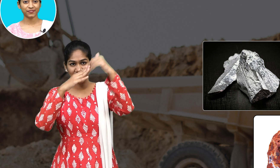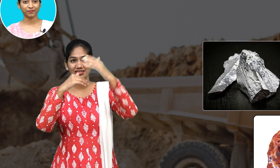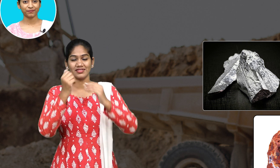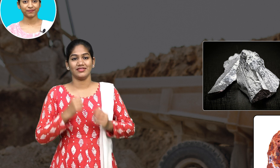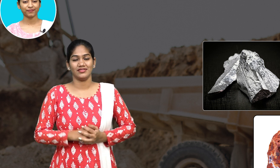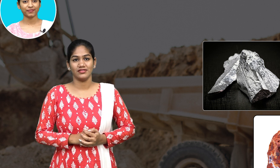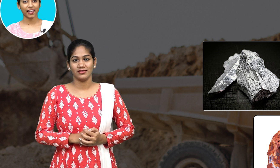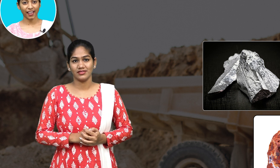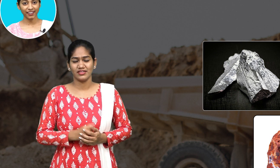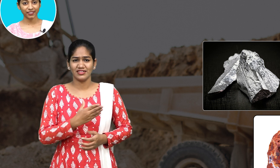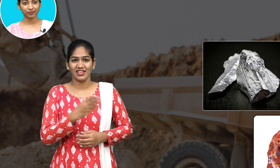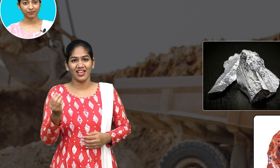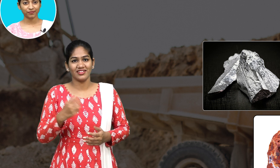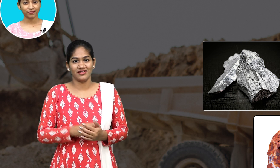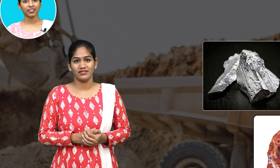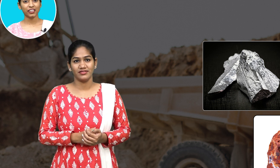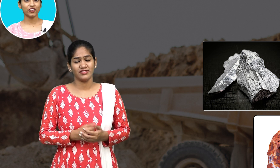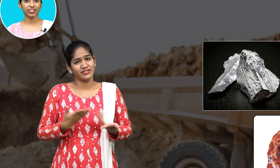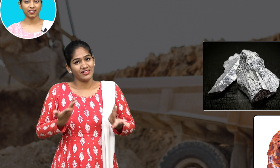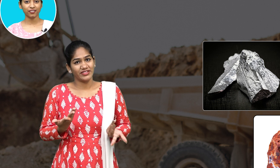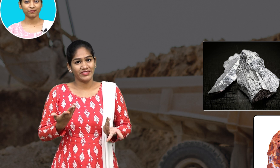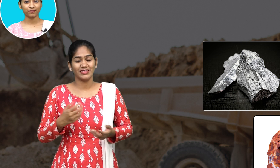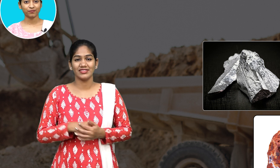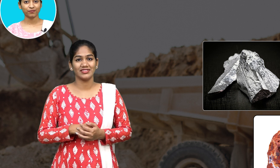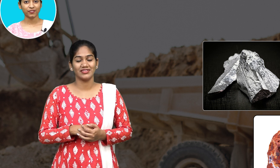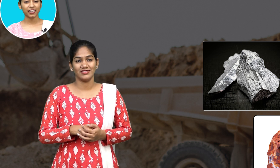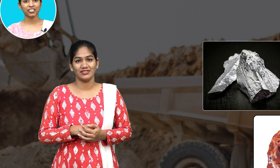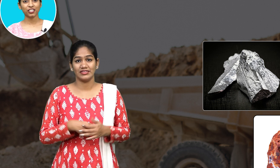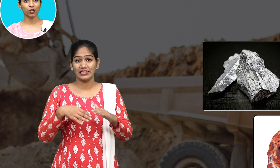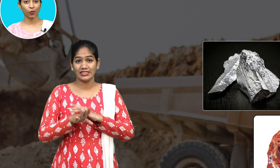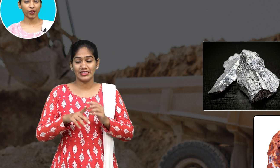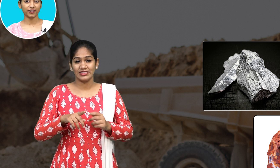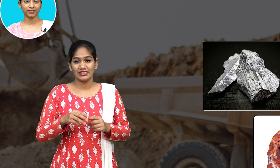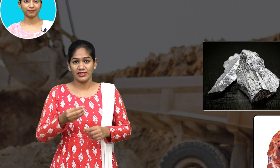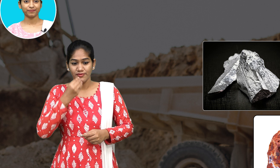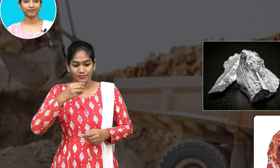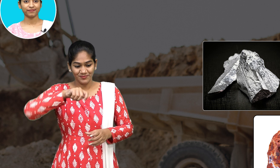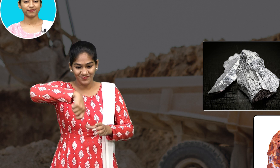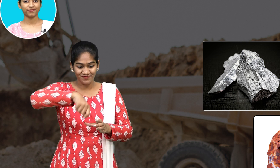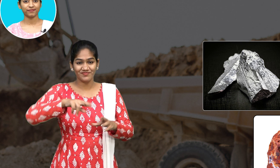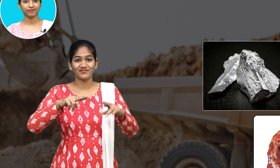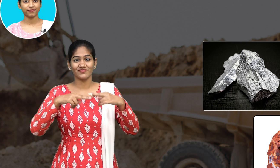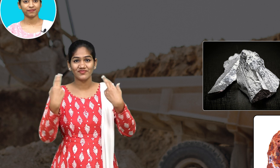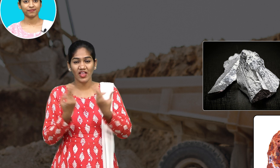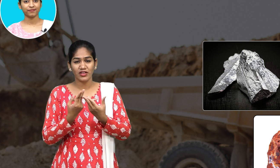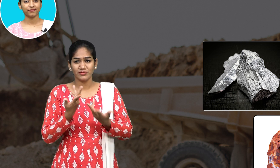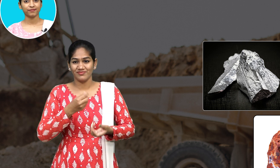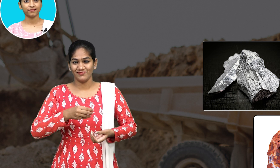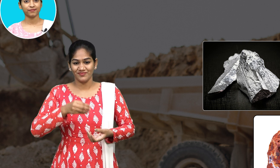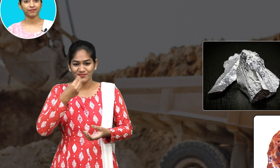buildings, and even in kitchen cookware.